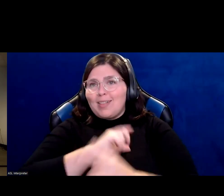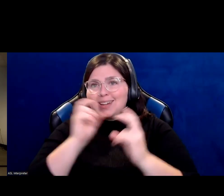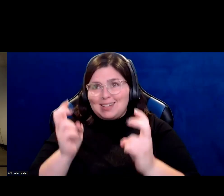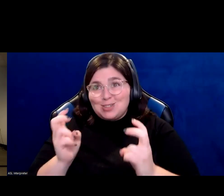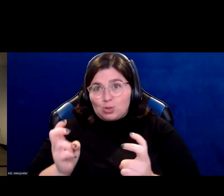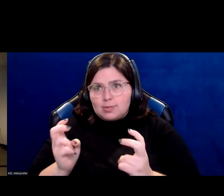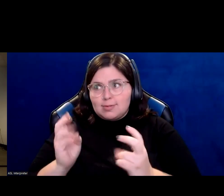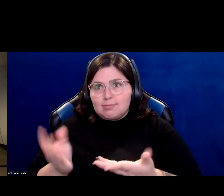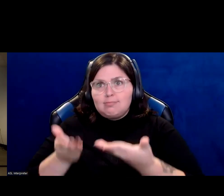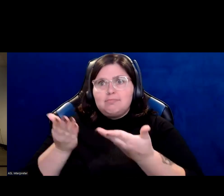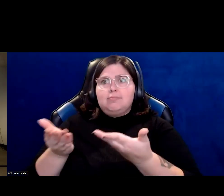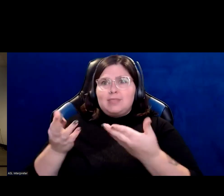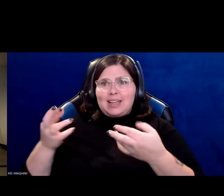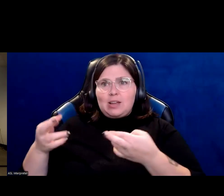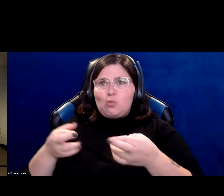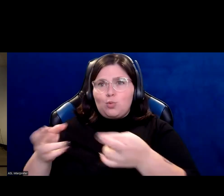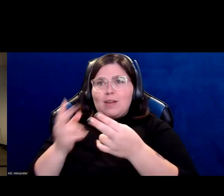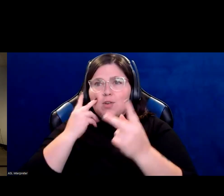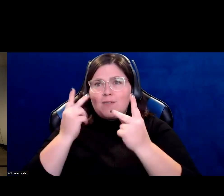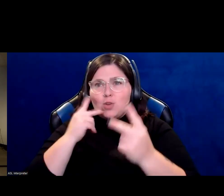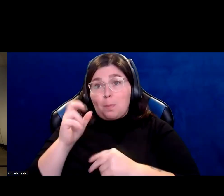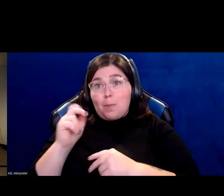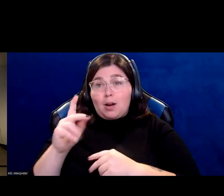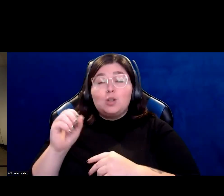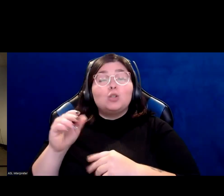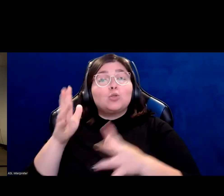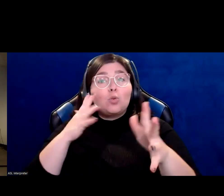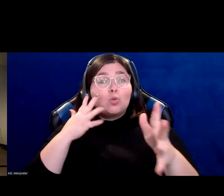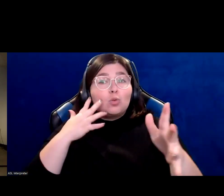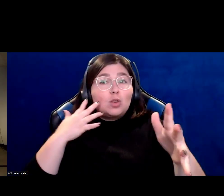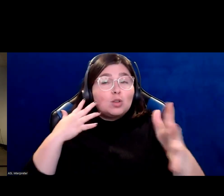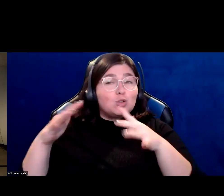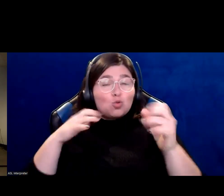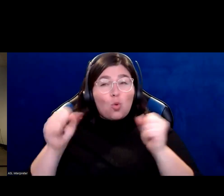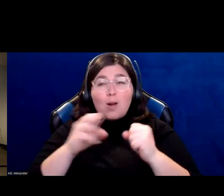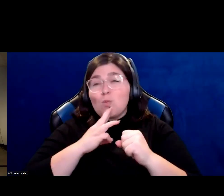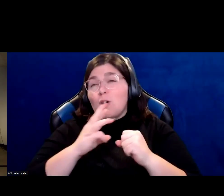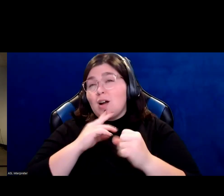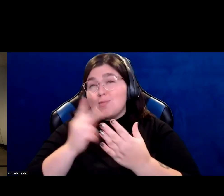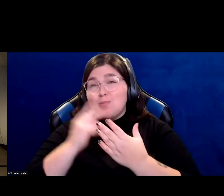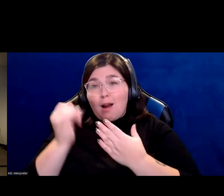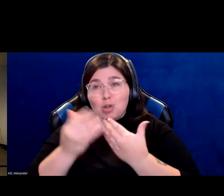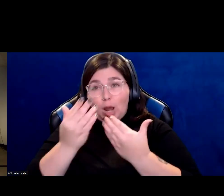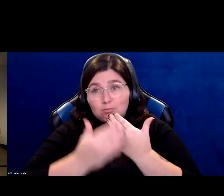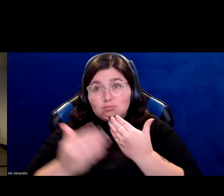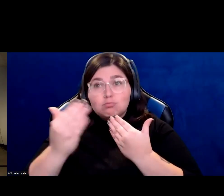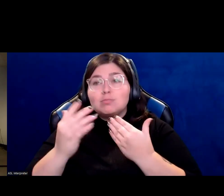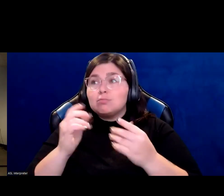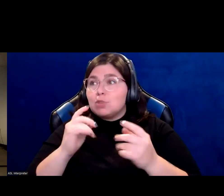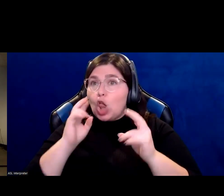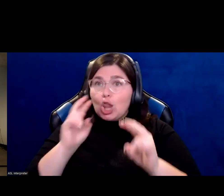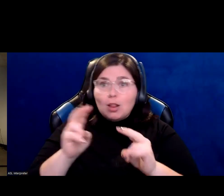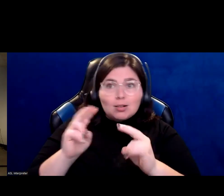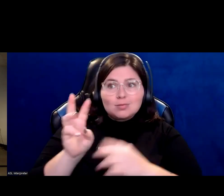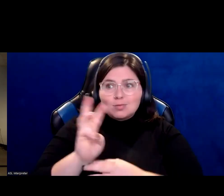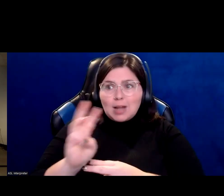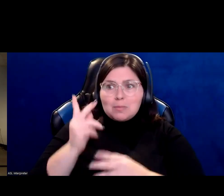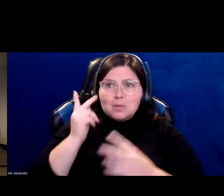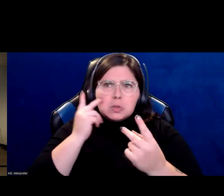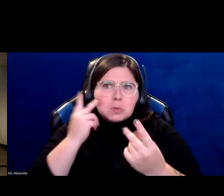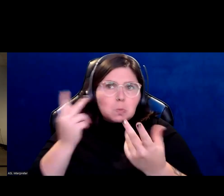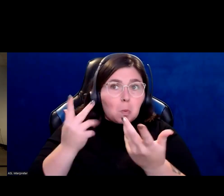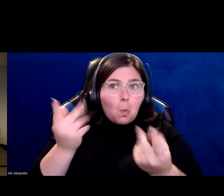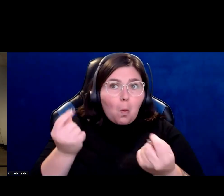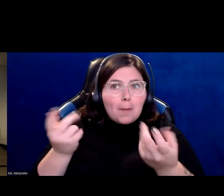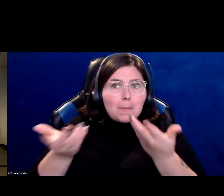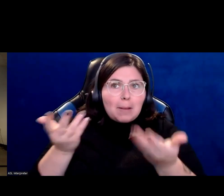presented in Riverview Park. So the stormwater projects are still moving forward. Encourage you to check out the website to learn a little bit more about what may be